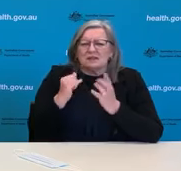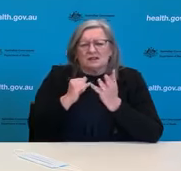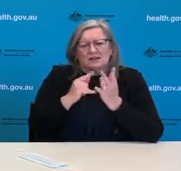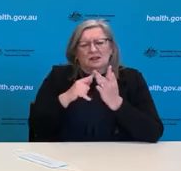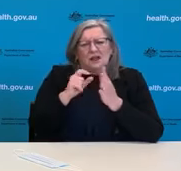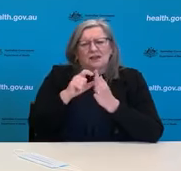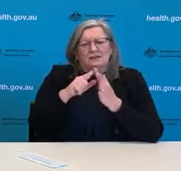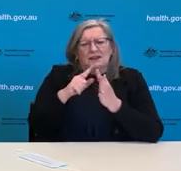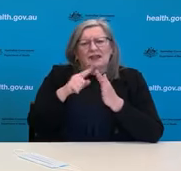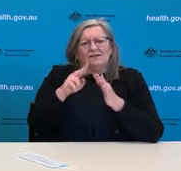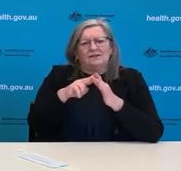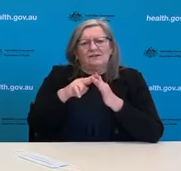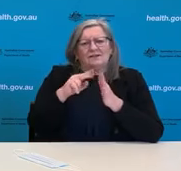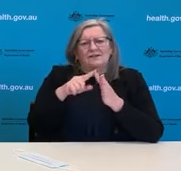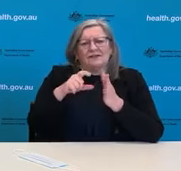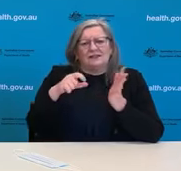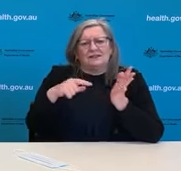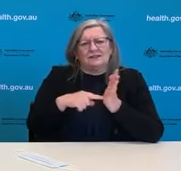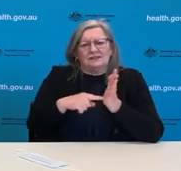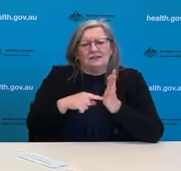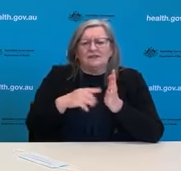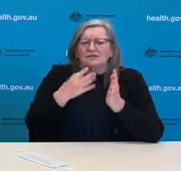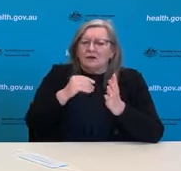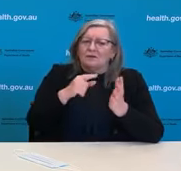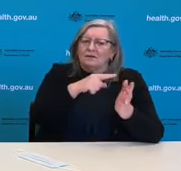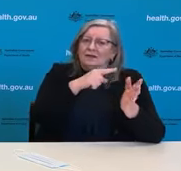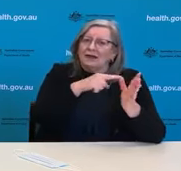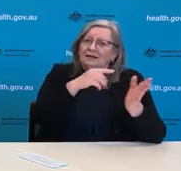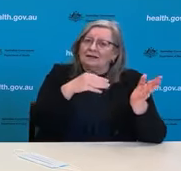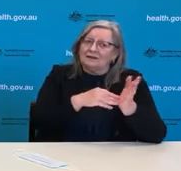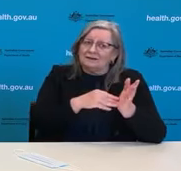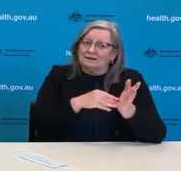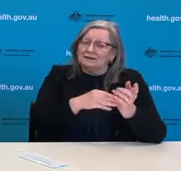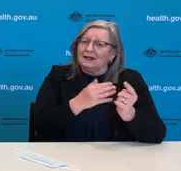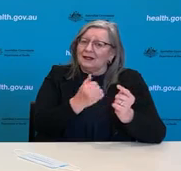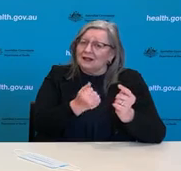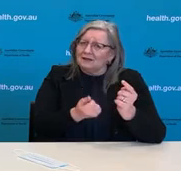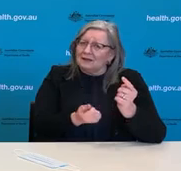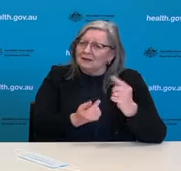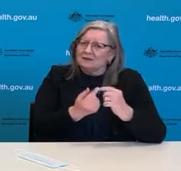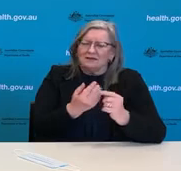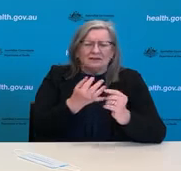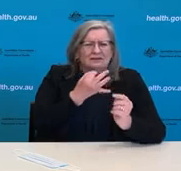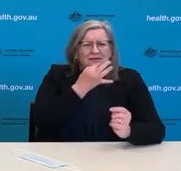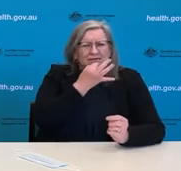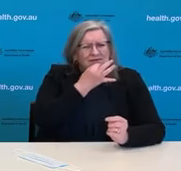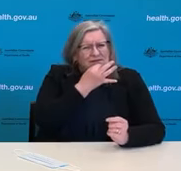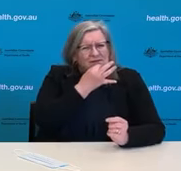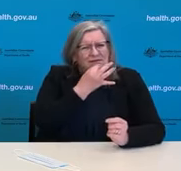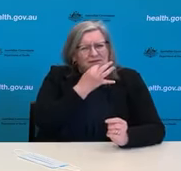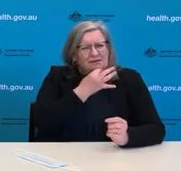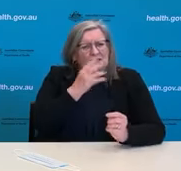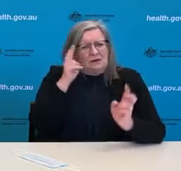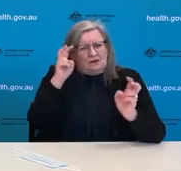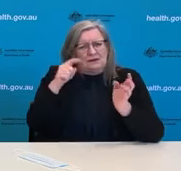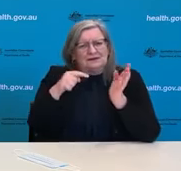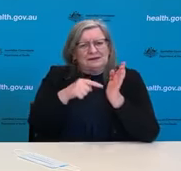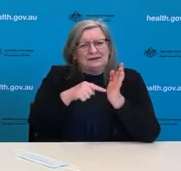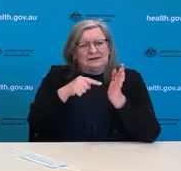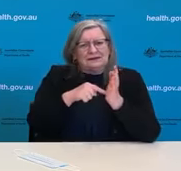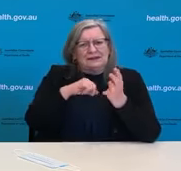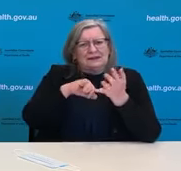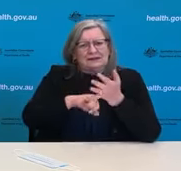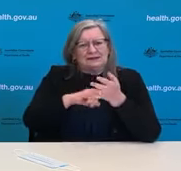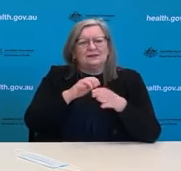our concern is the syndrome called thrombosis with thrombocytopenia syndrome, or